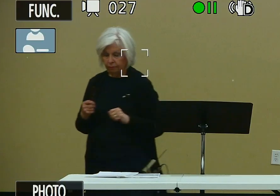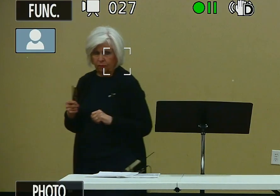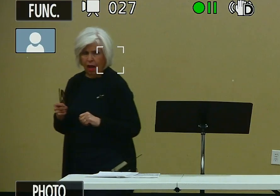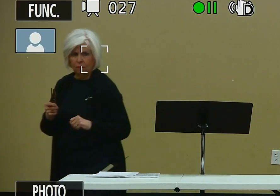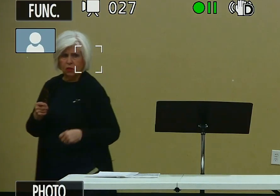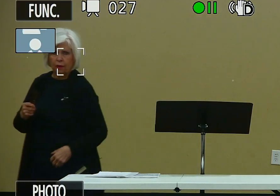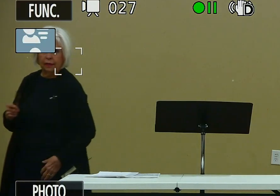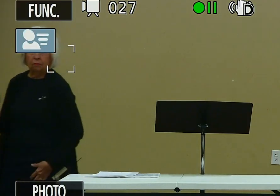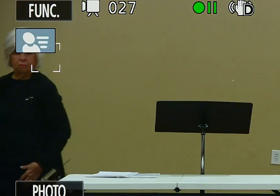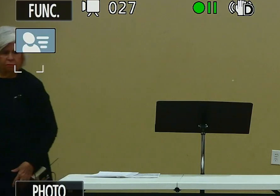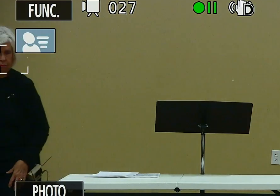I'm sorry.